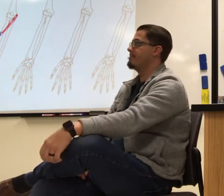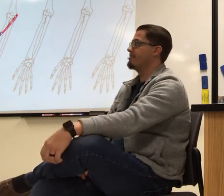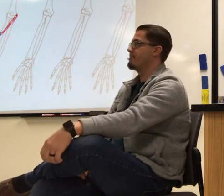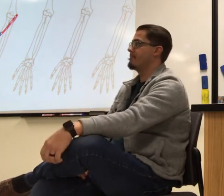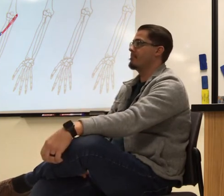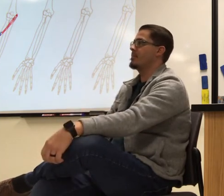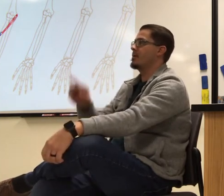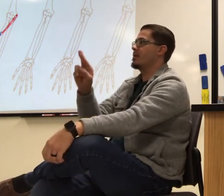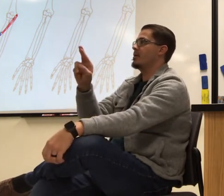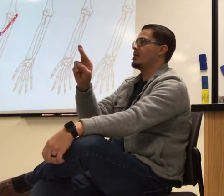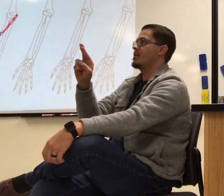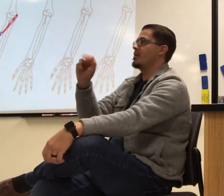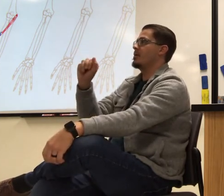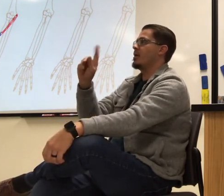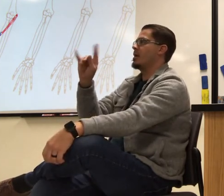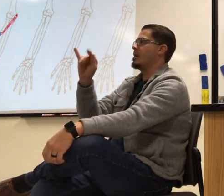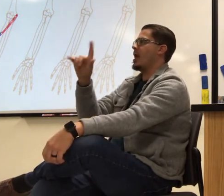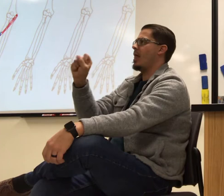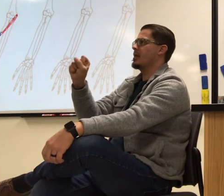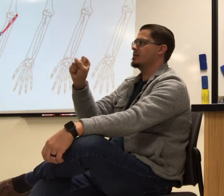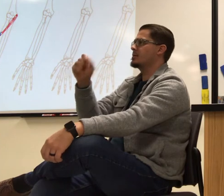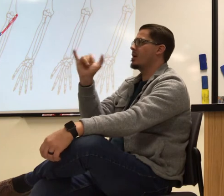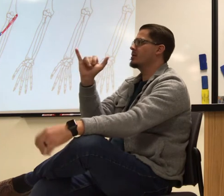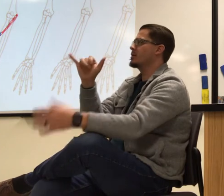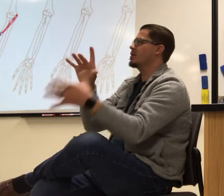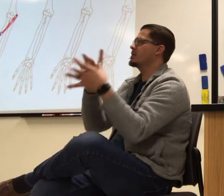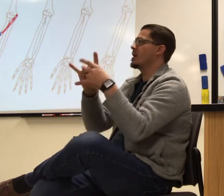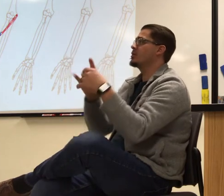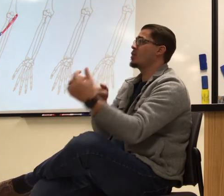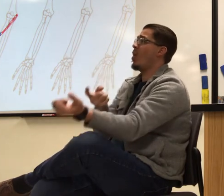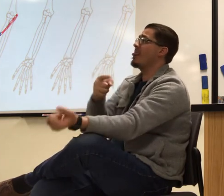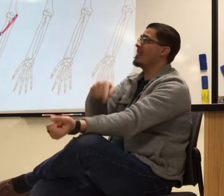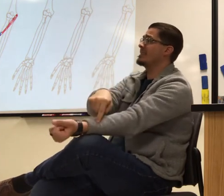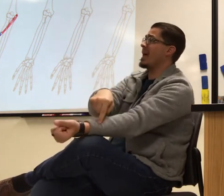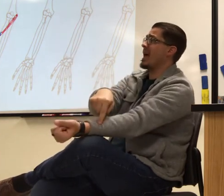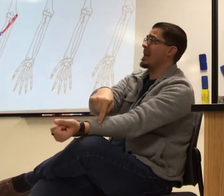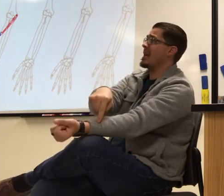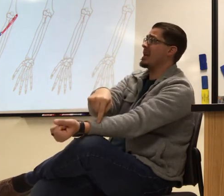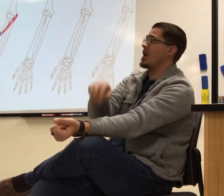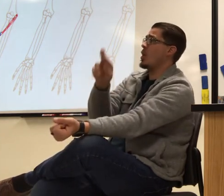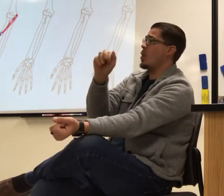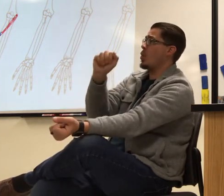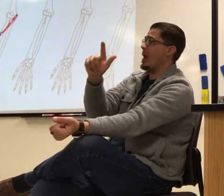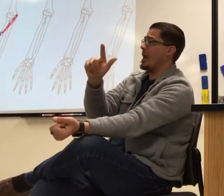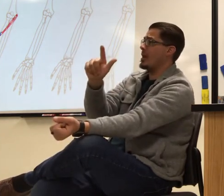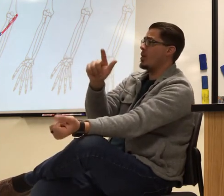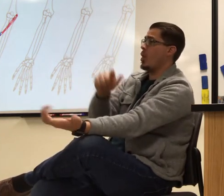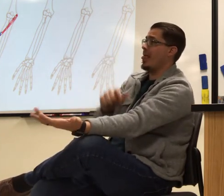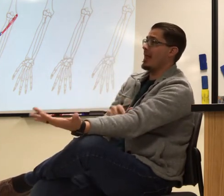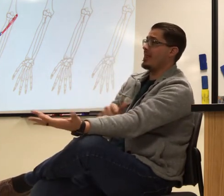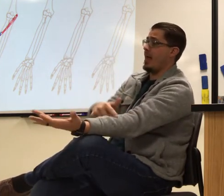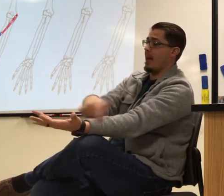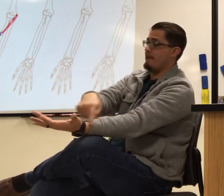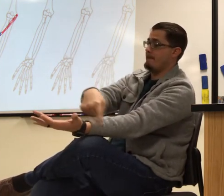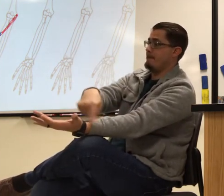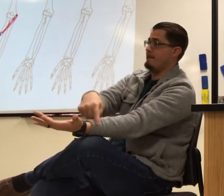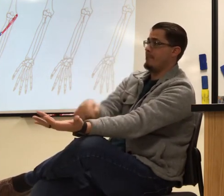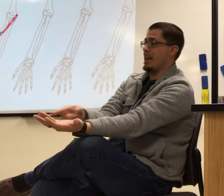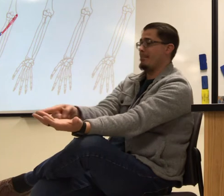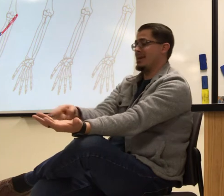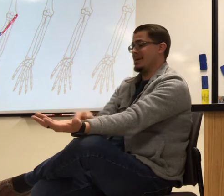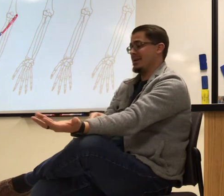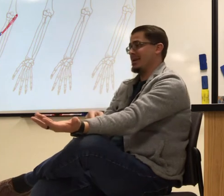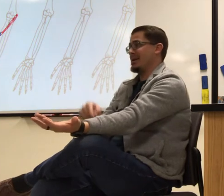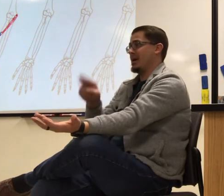The radialis tells you it's on that side. The forearm, like there's a radial side, that's your thumb side. The pinky side